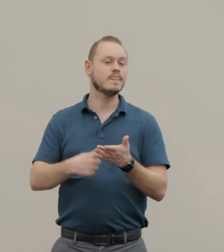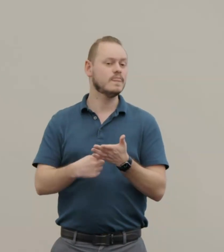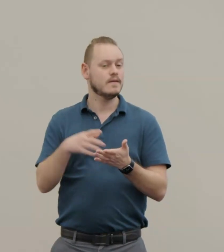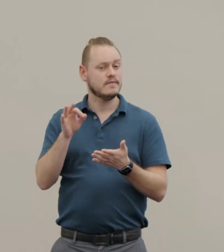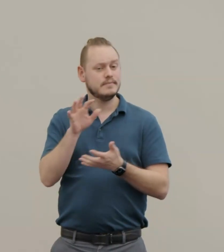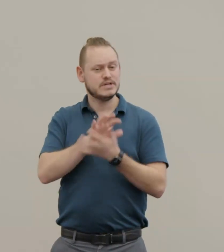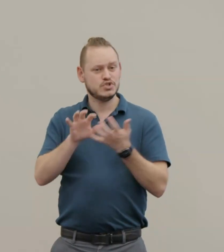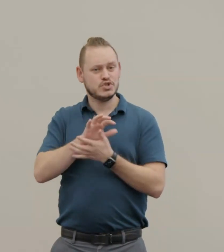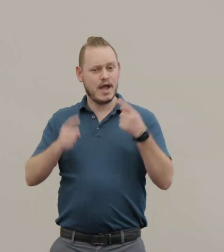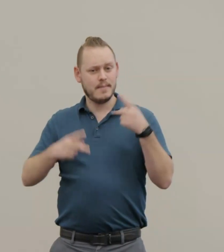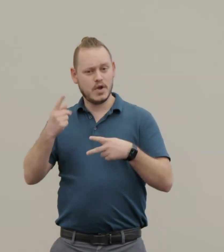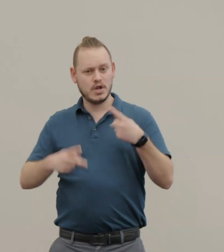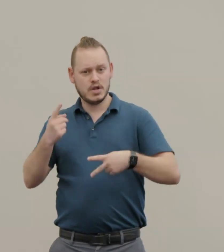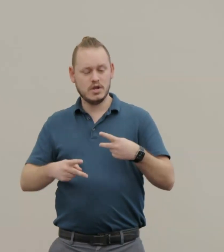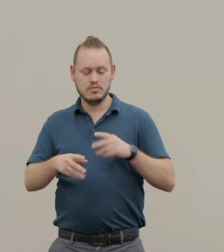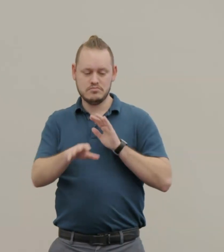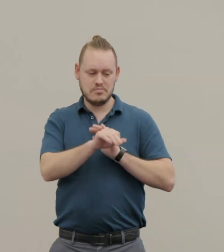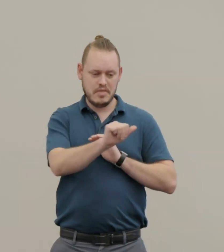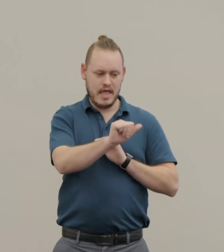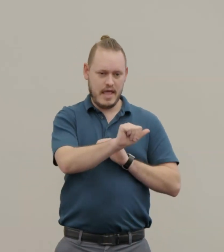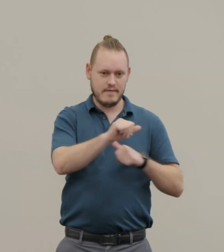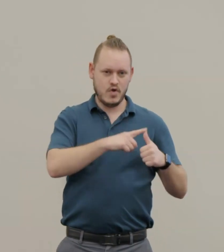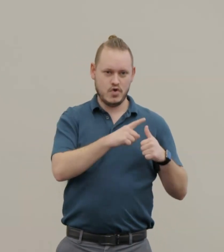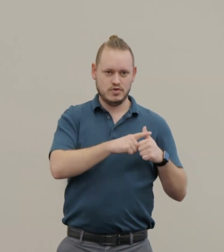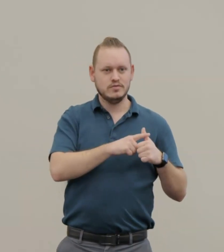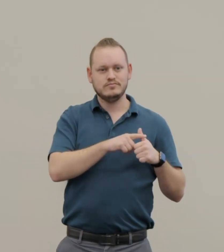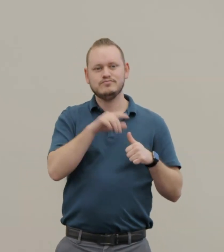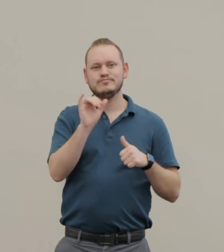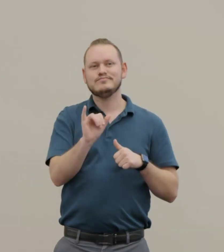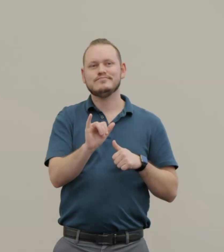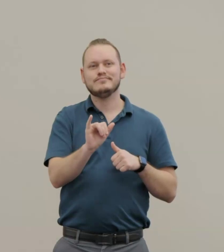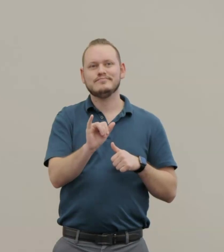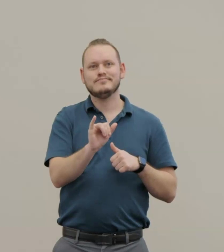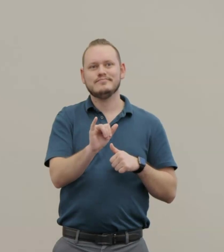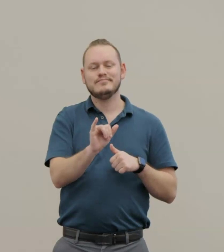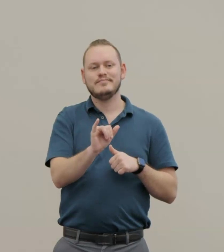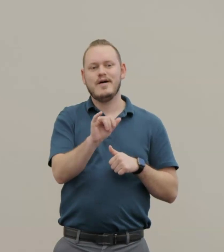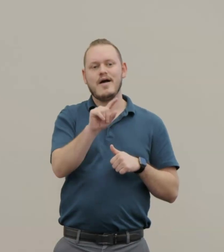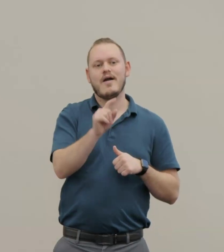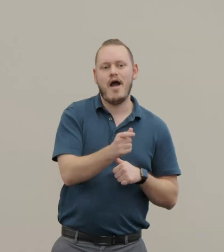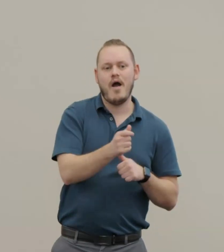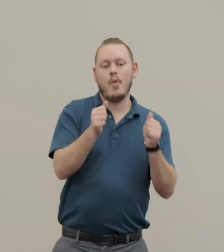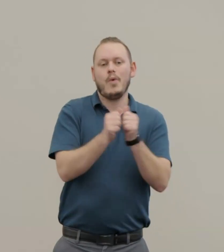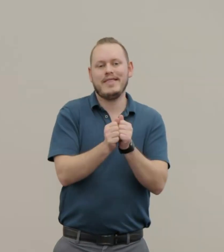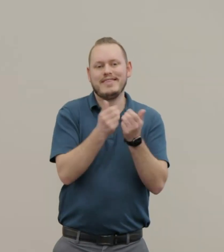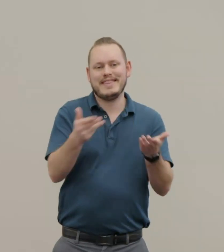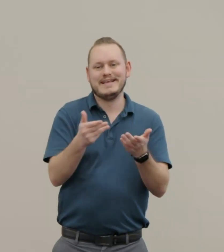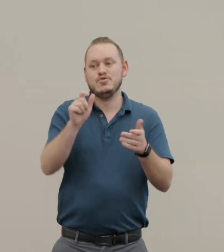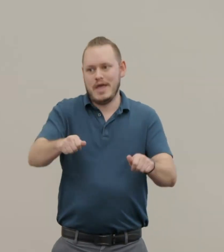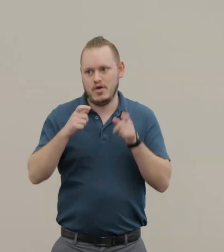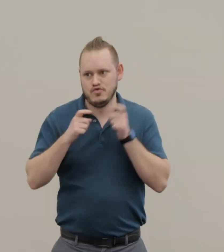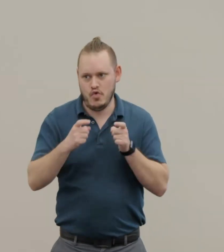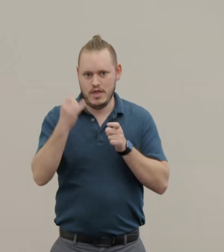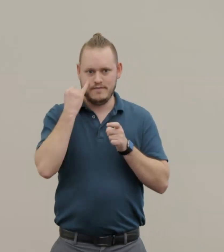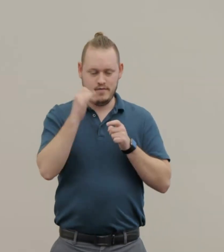like a mixture or a hybrid of them, but choose the A's first. And I guess this should be like a comma with things that are within your control, because if you are